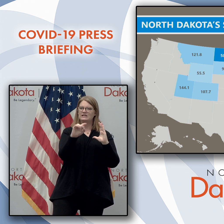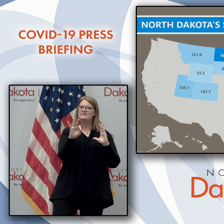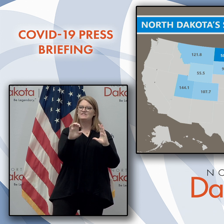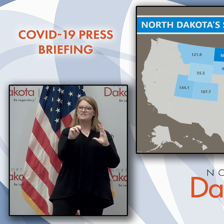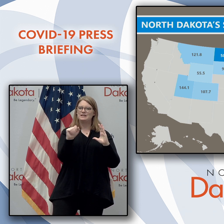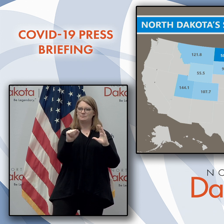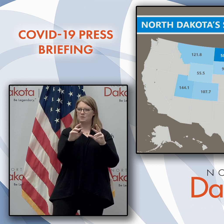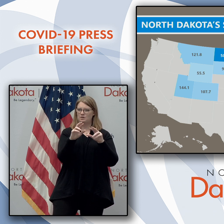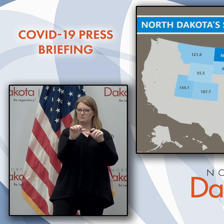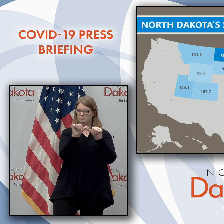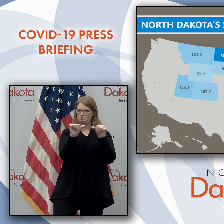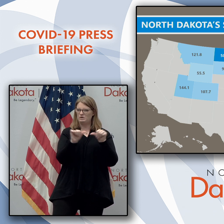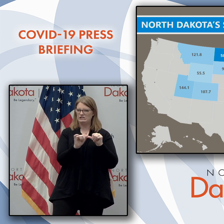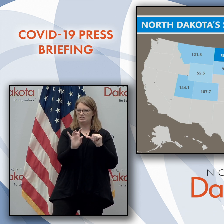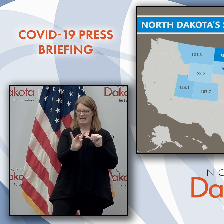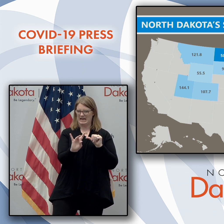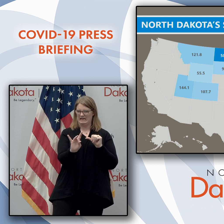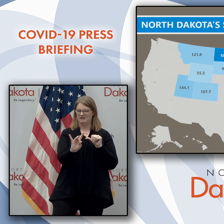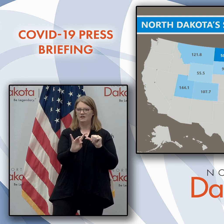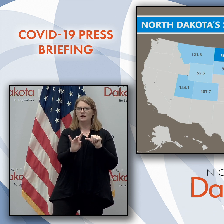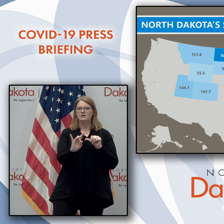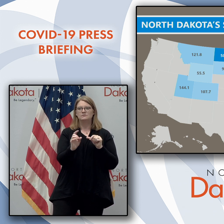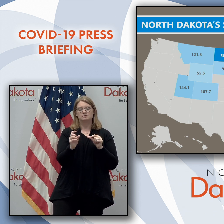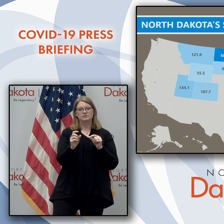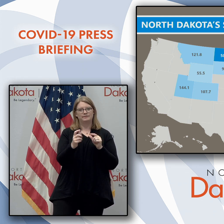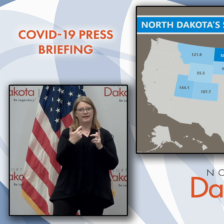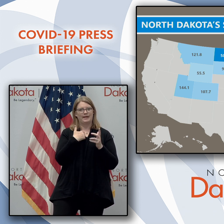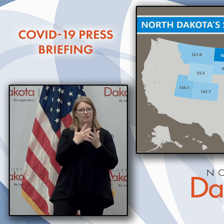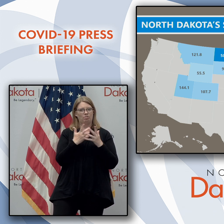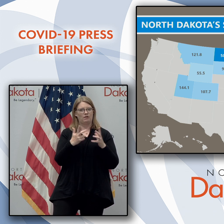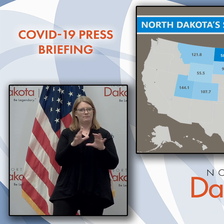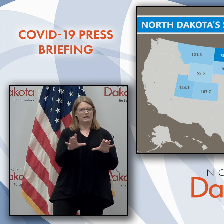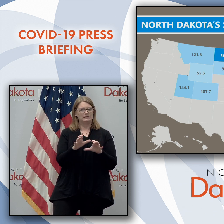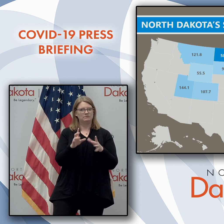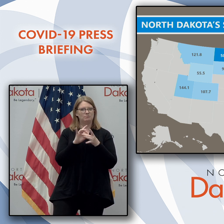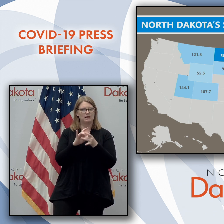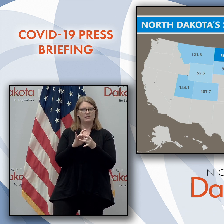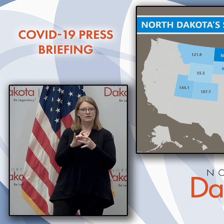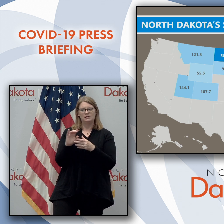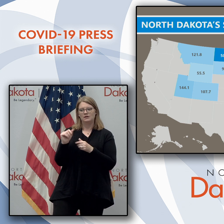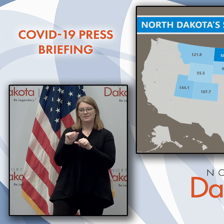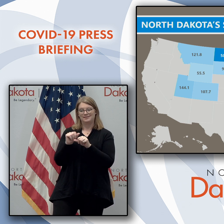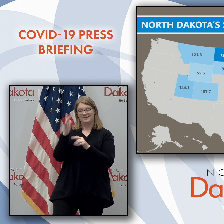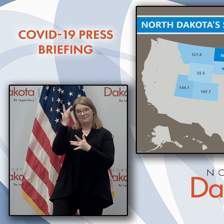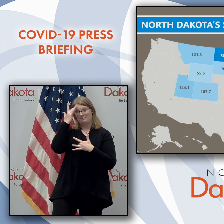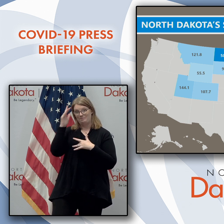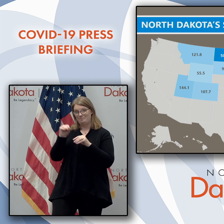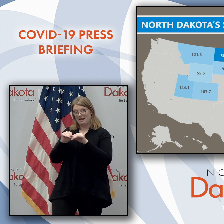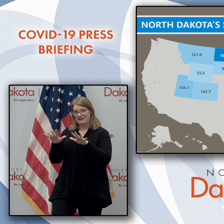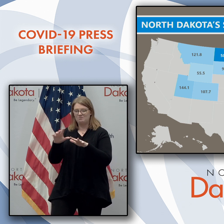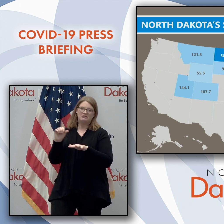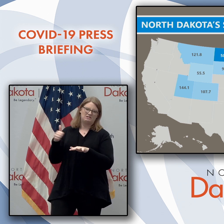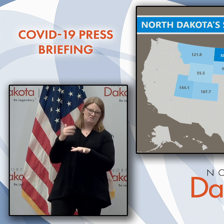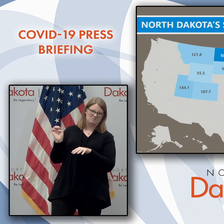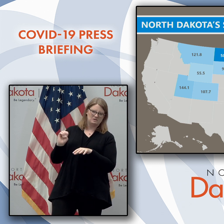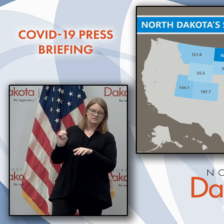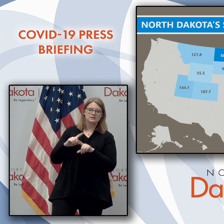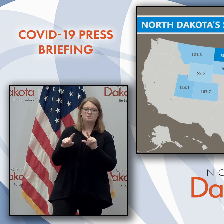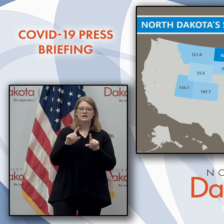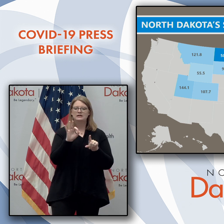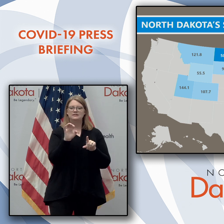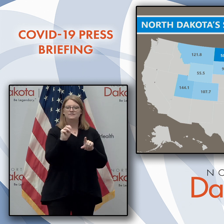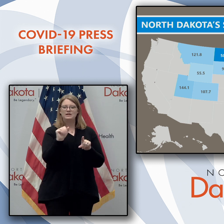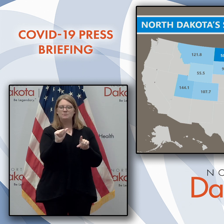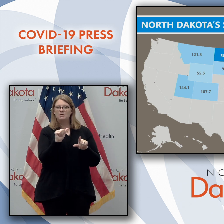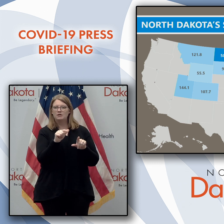8. And we've had a lot of activity with FEMA related both to the pandemic and other emergencies. And they track this